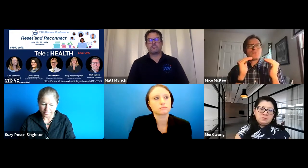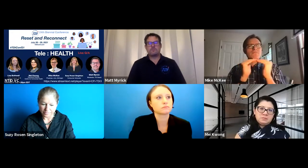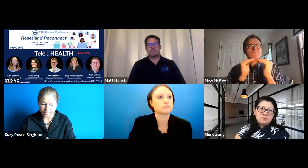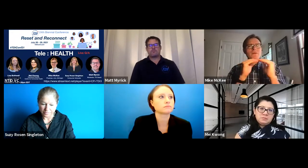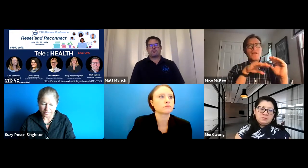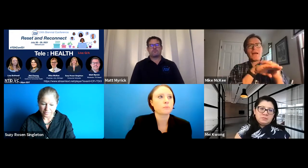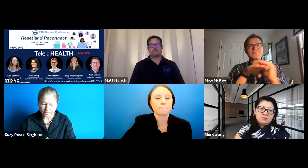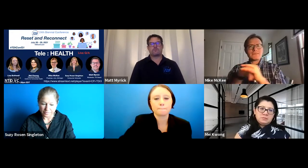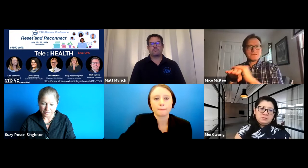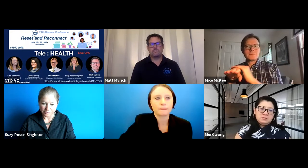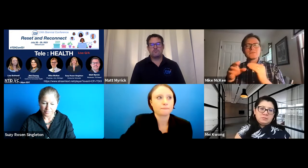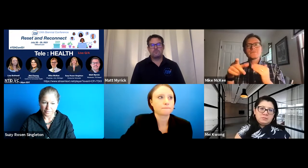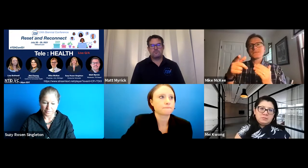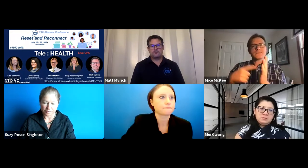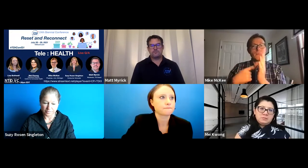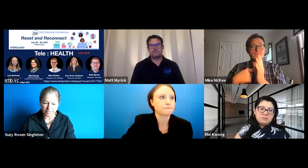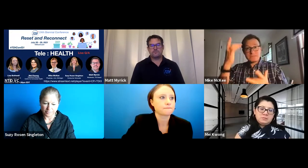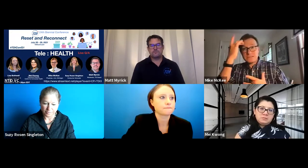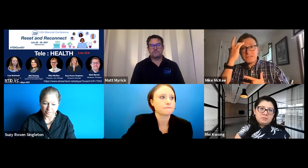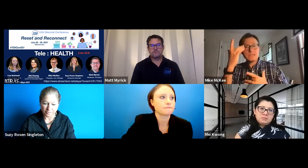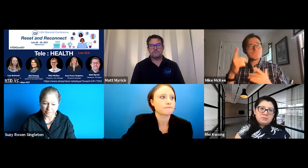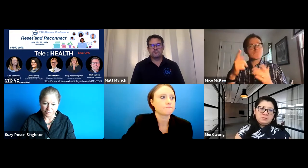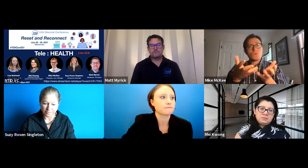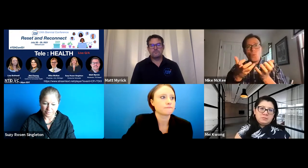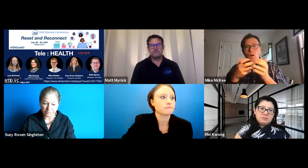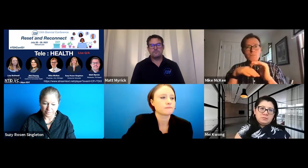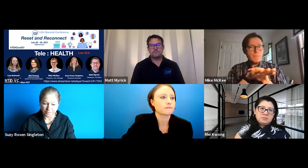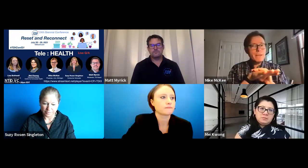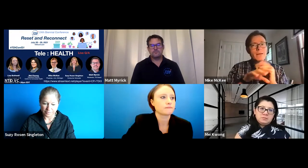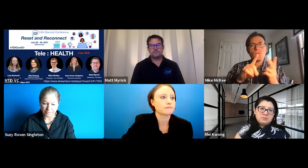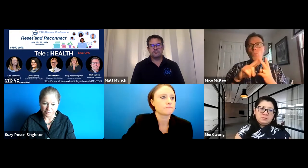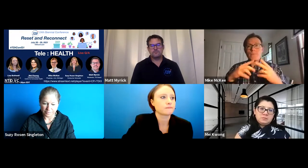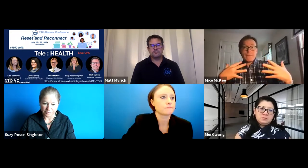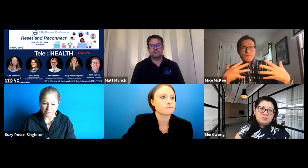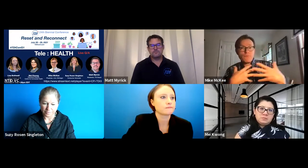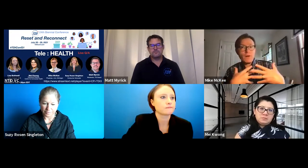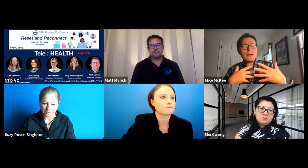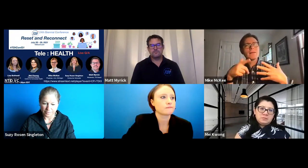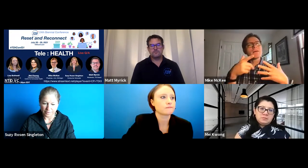Sometimes it requires to be in person, which is fine, but we need to make sure there's equivalent accessibility. If